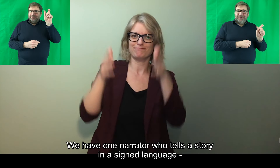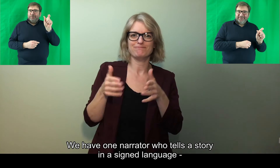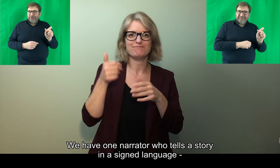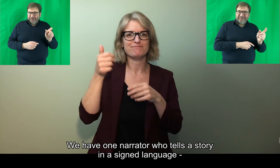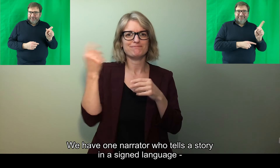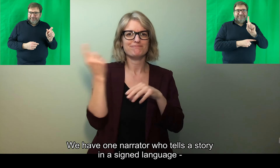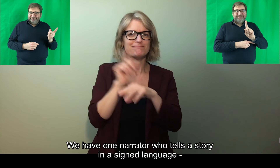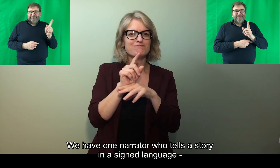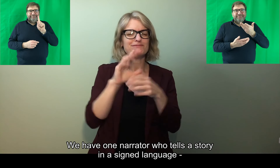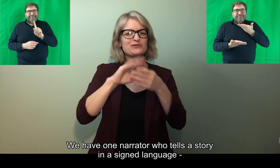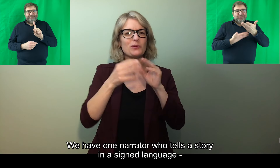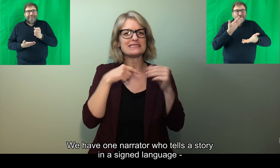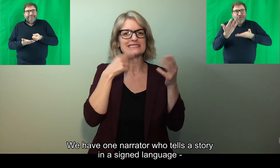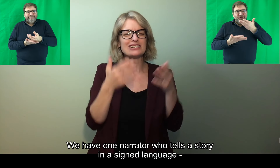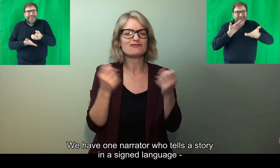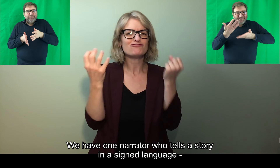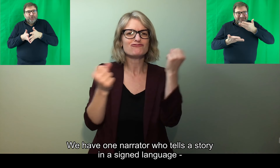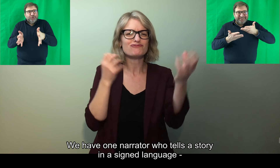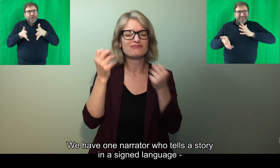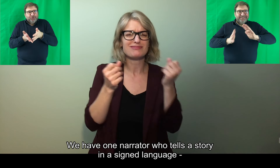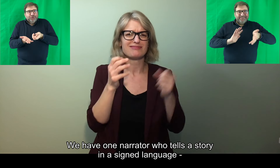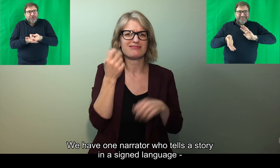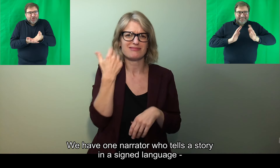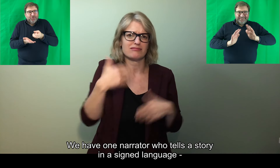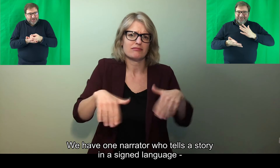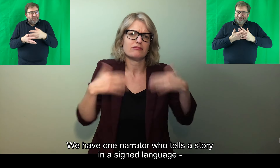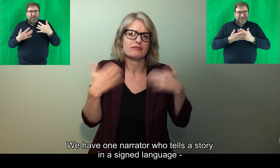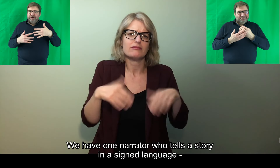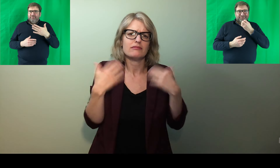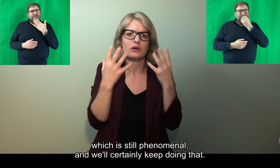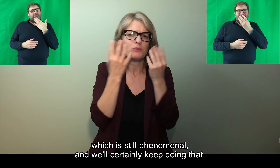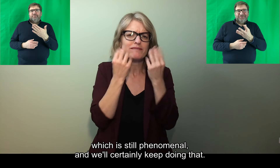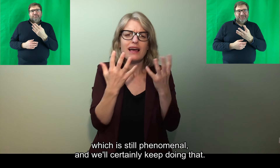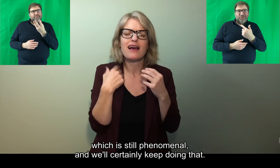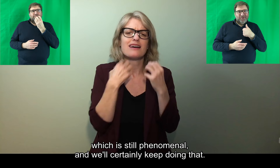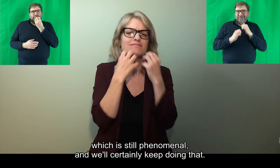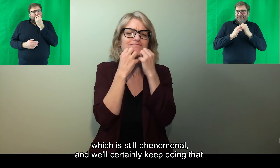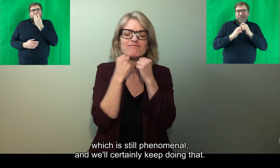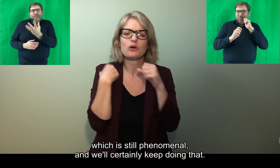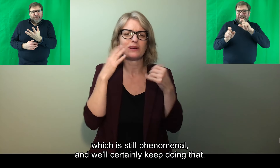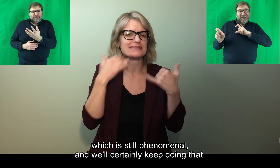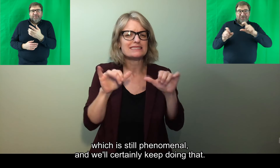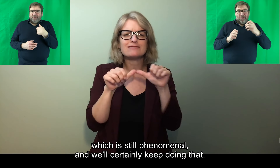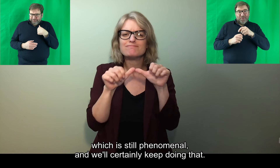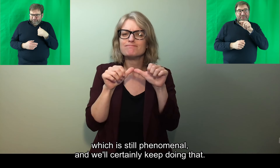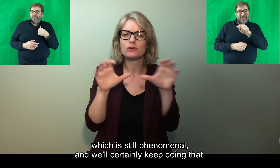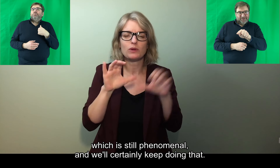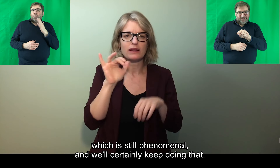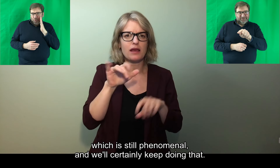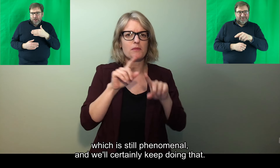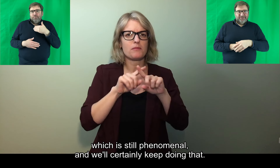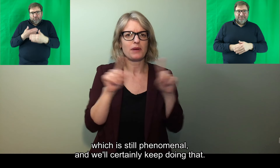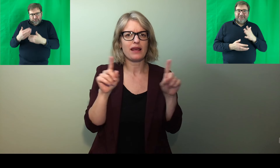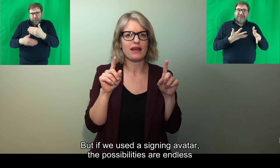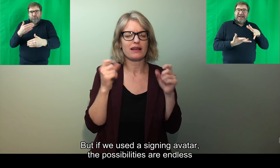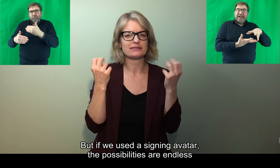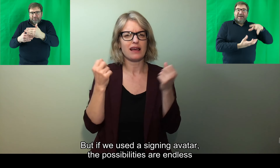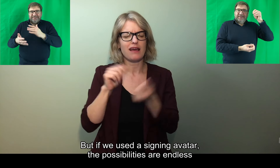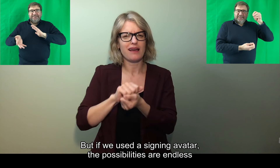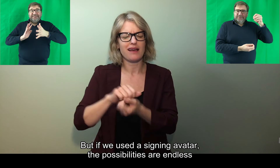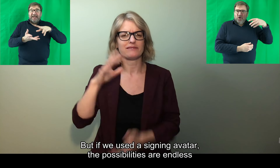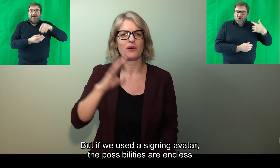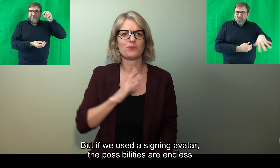We have one narrator who tells a story in a signed language, which is still phenomenal and will certainly keep doing that.